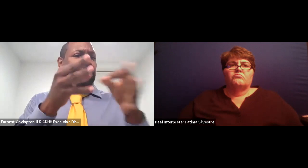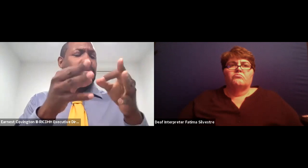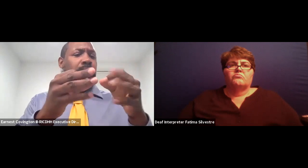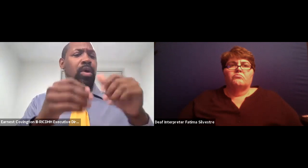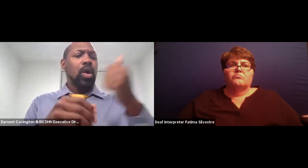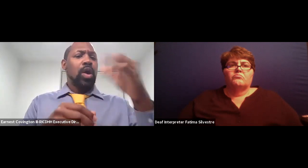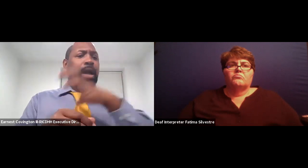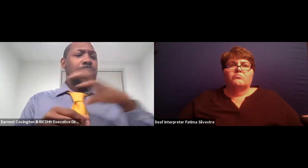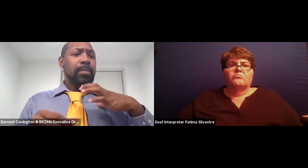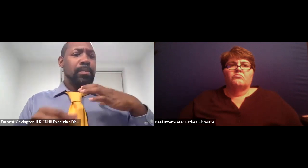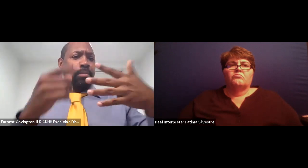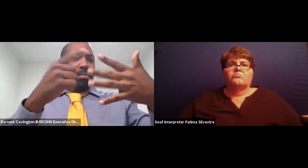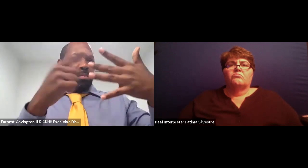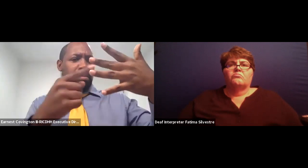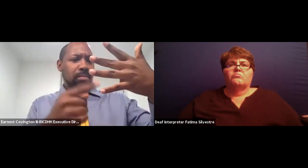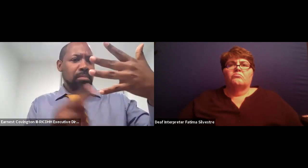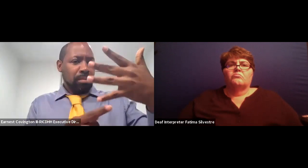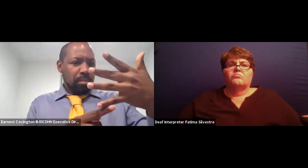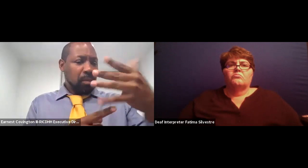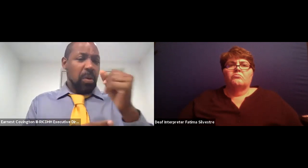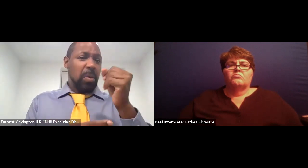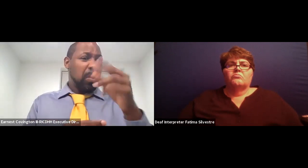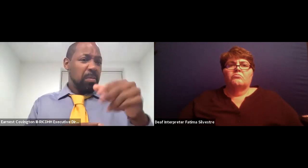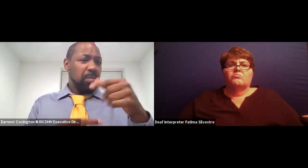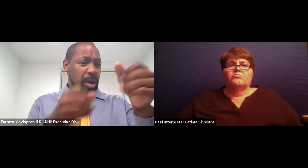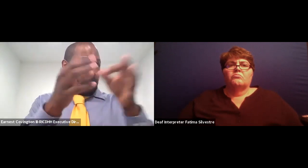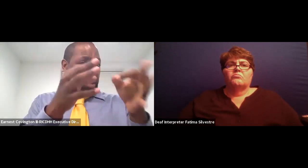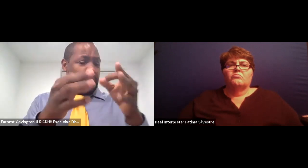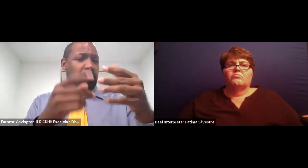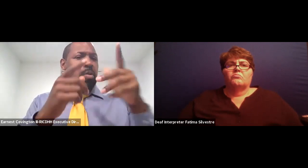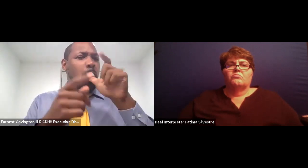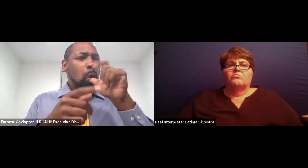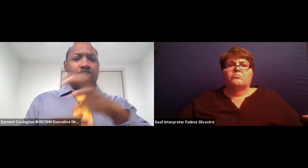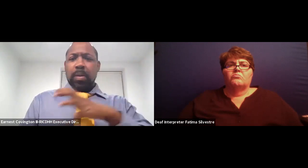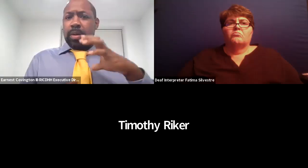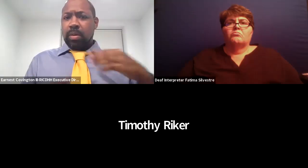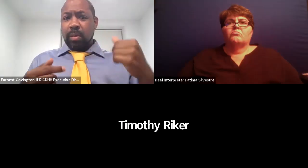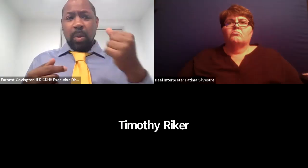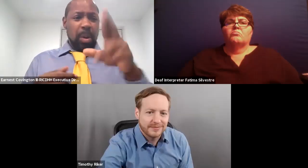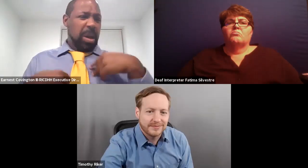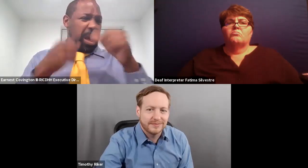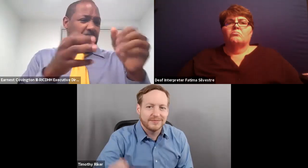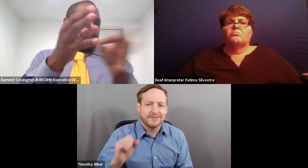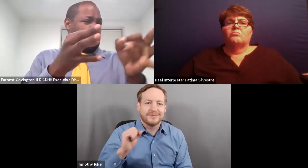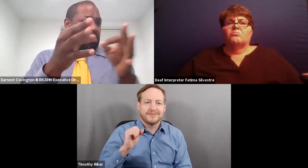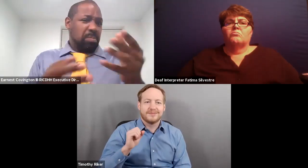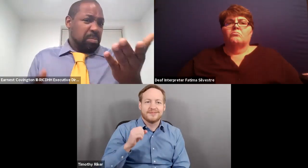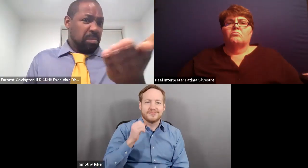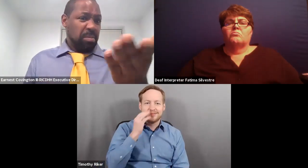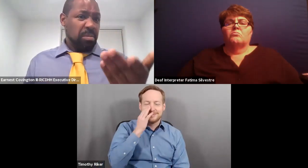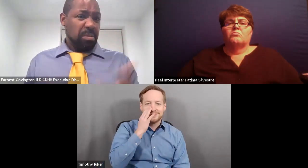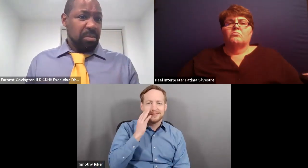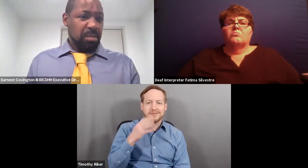now. So Tim, maybe you could talk a little bit about some of the commission objectives and some of the